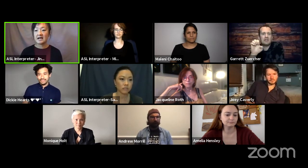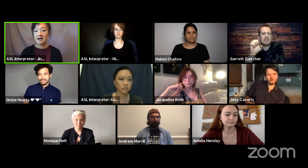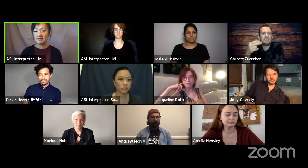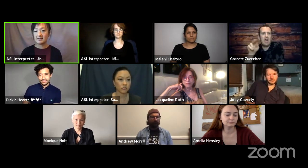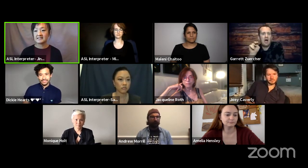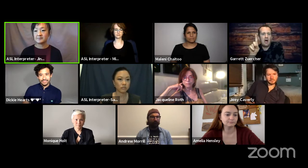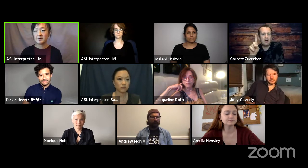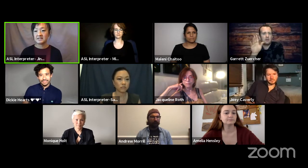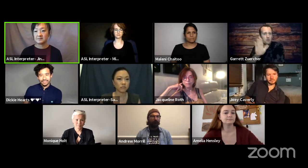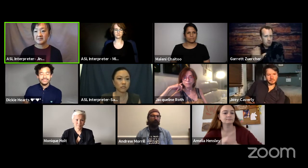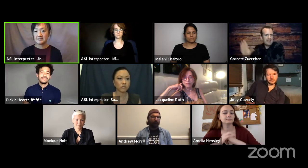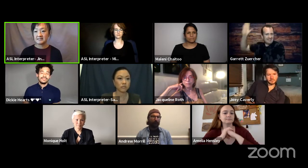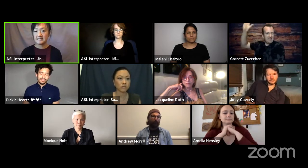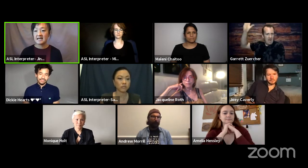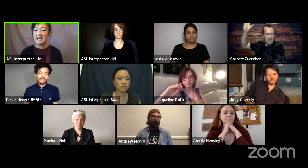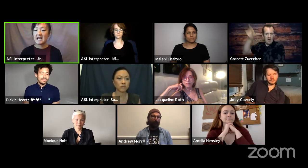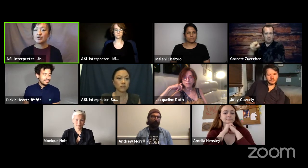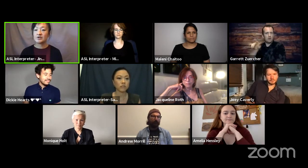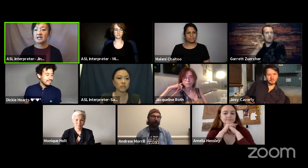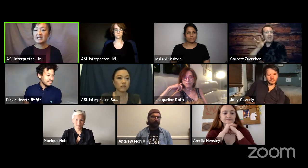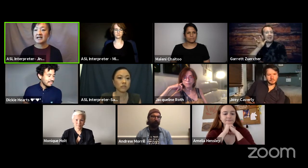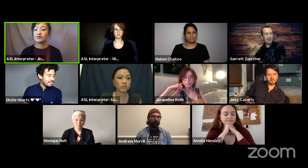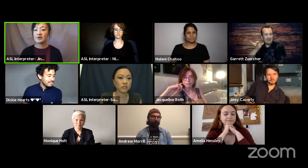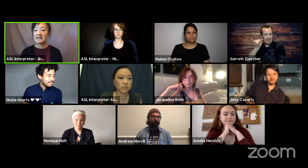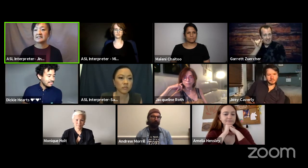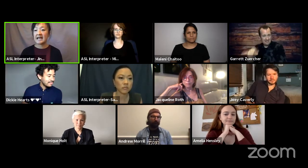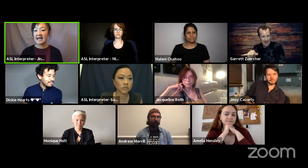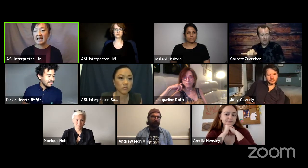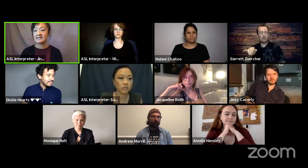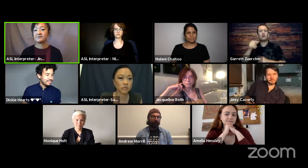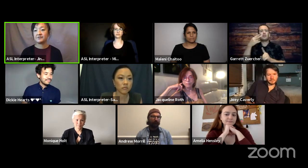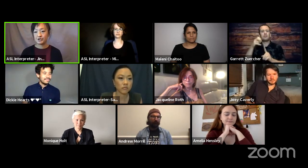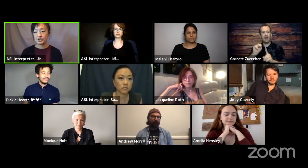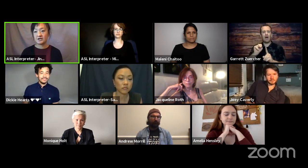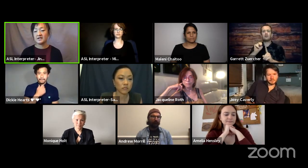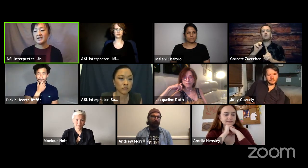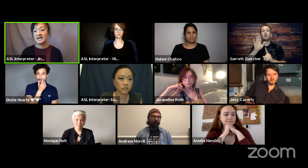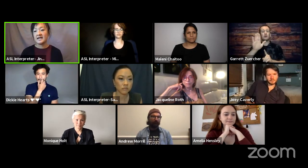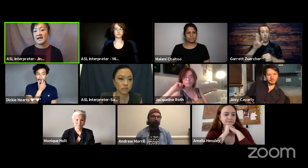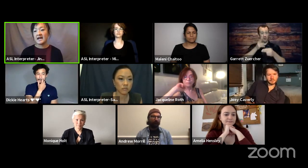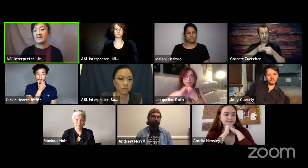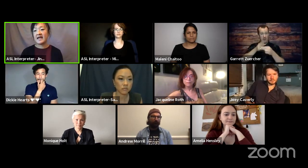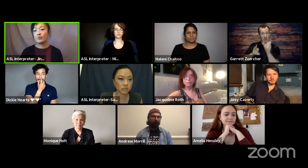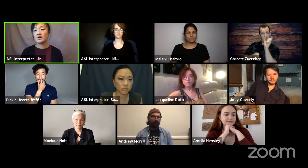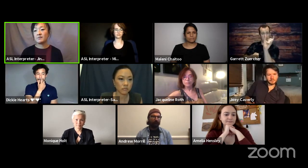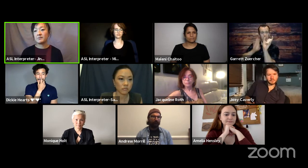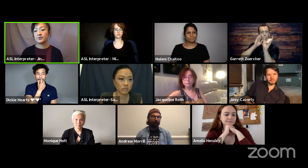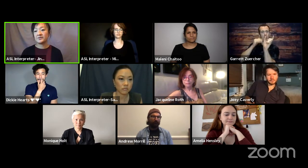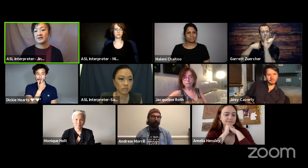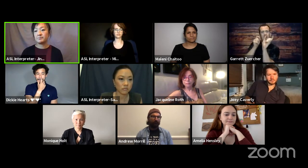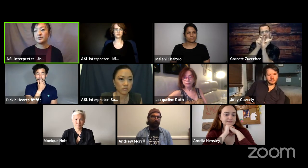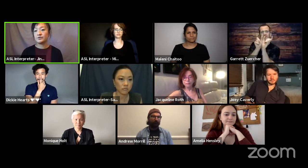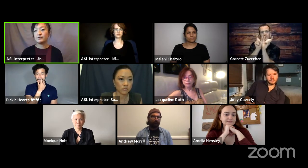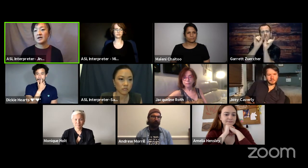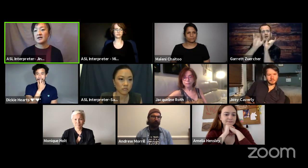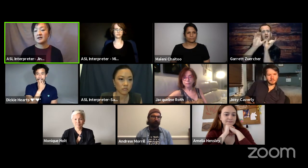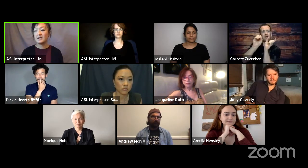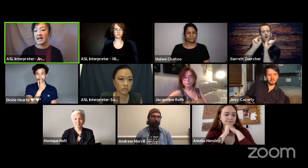icon that says participants, and you can click on the raise hand feature. And that will come up with a blue